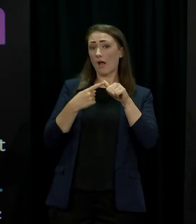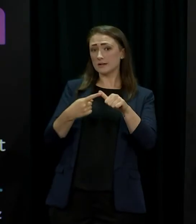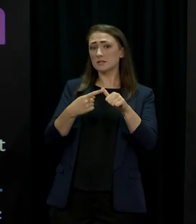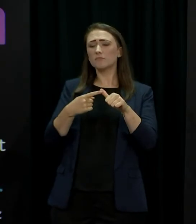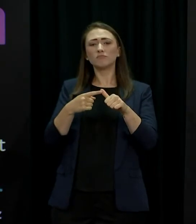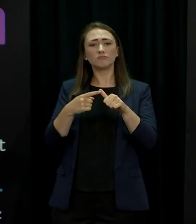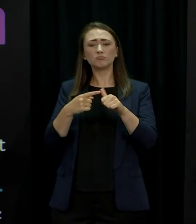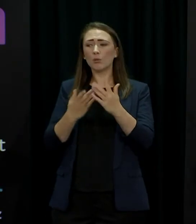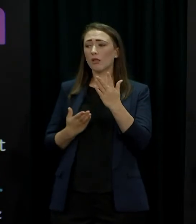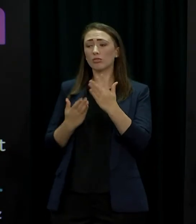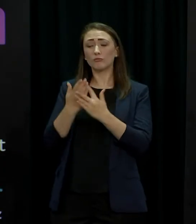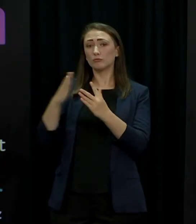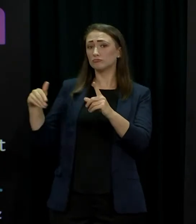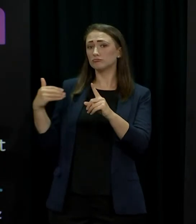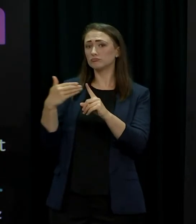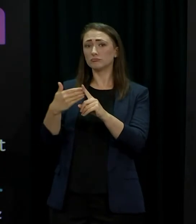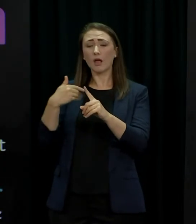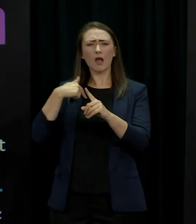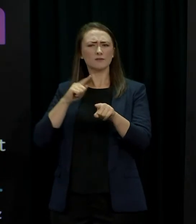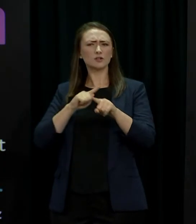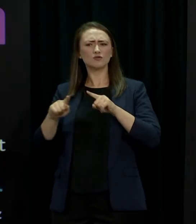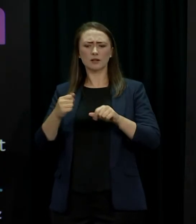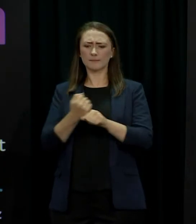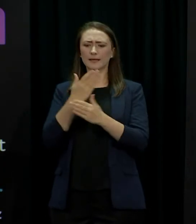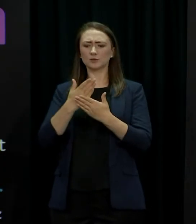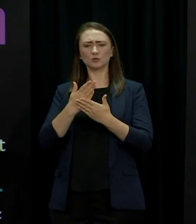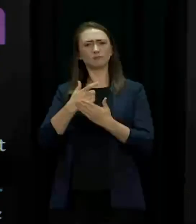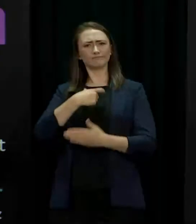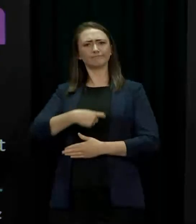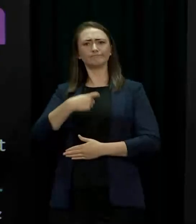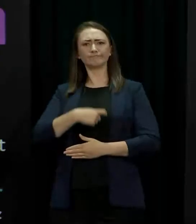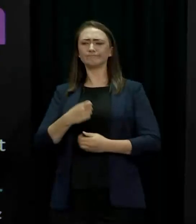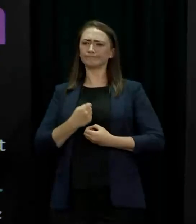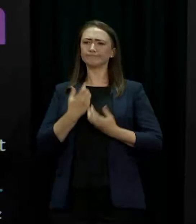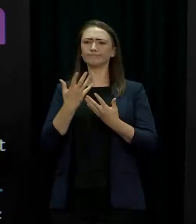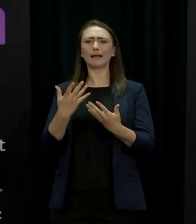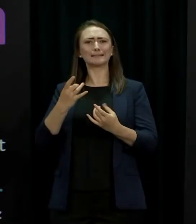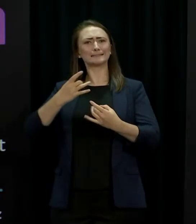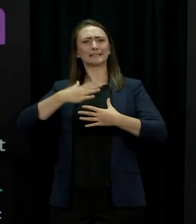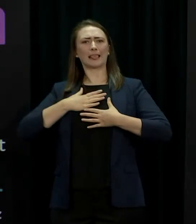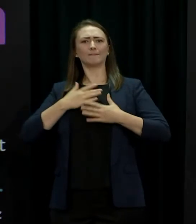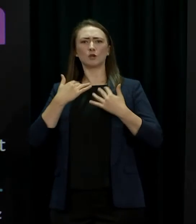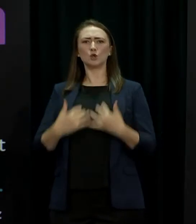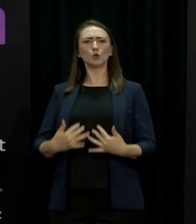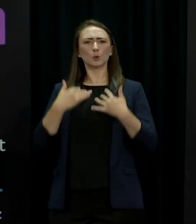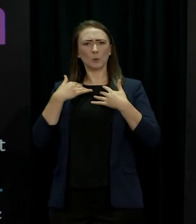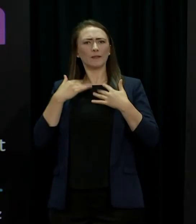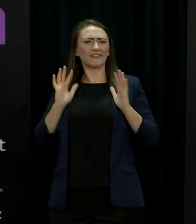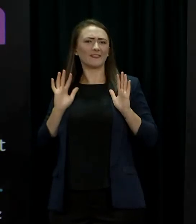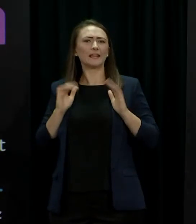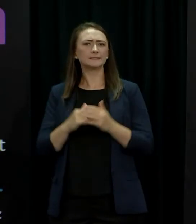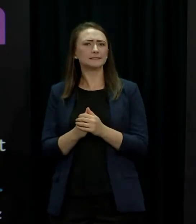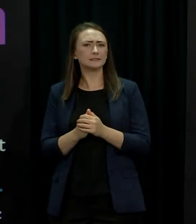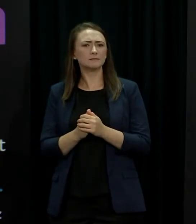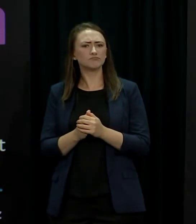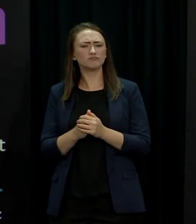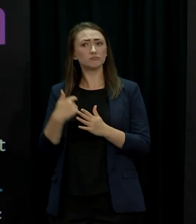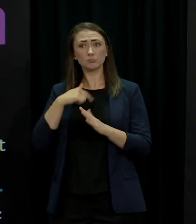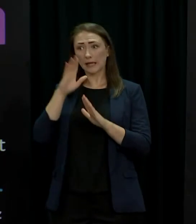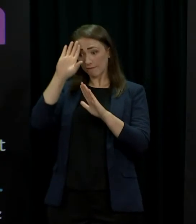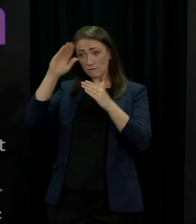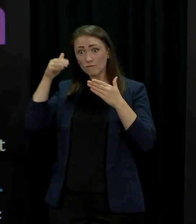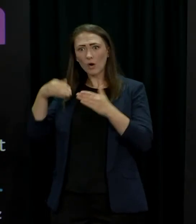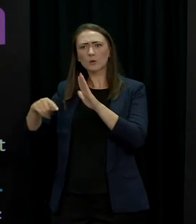sometimes that's, created different responses. I don't pay too much attention to the negative commentary,